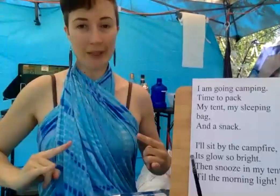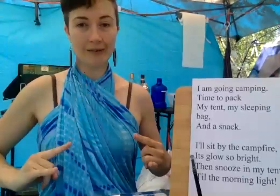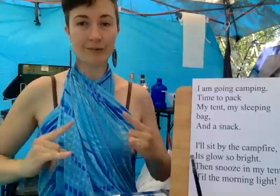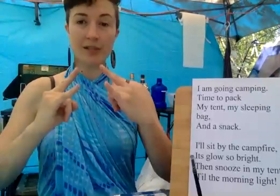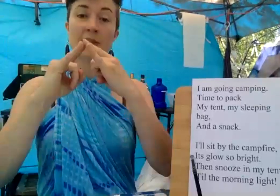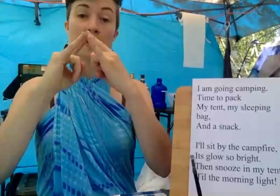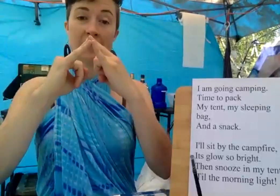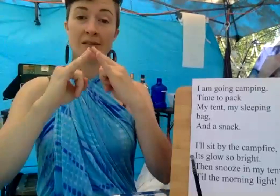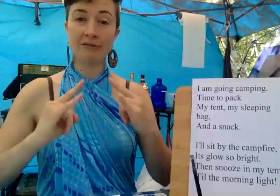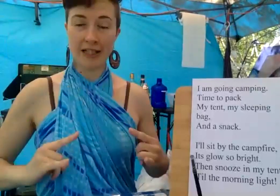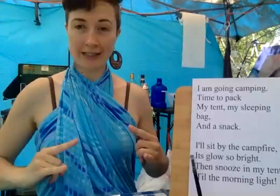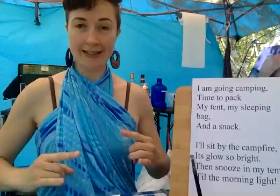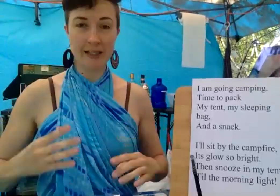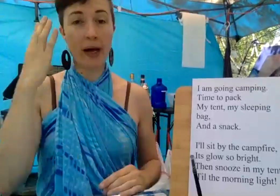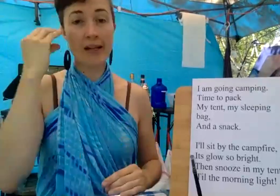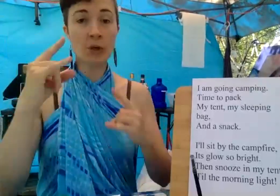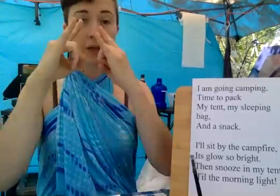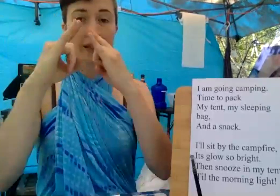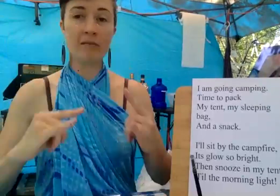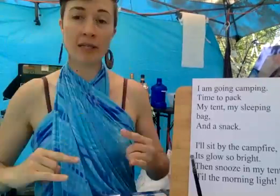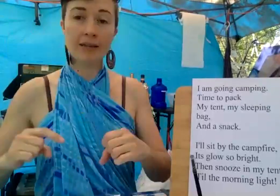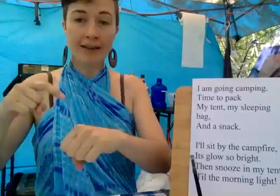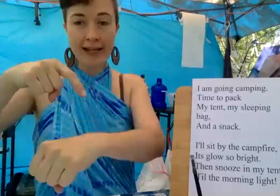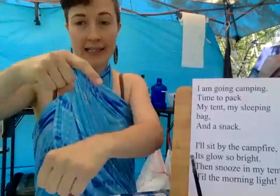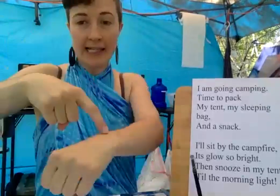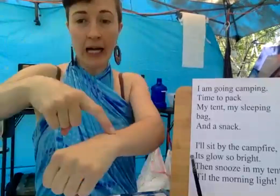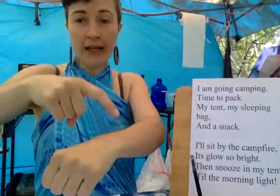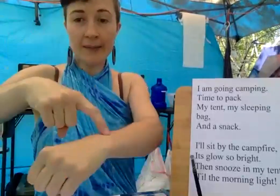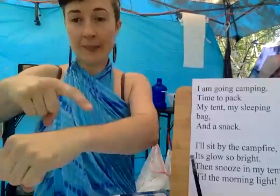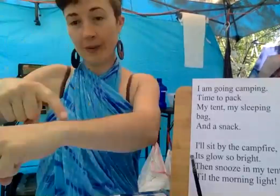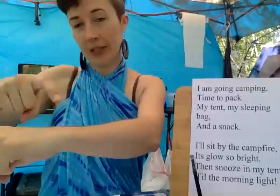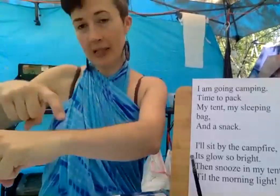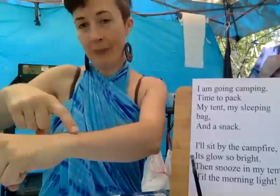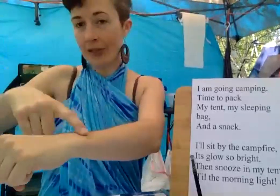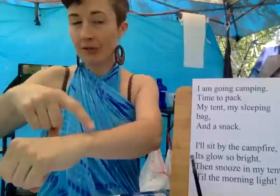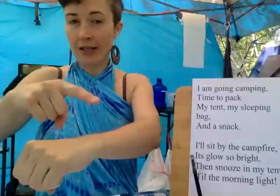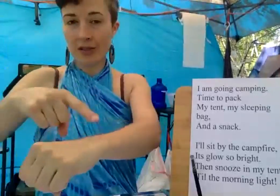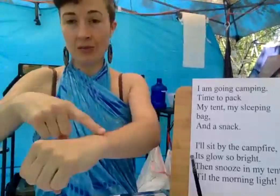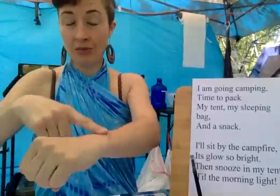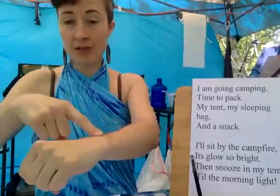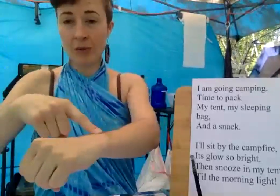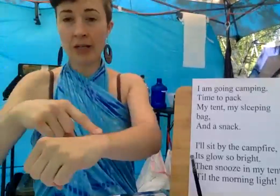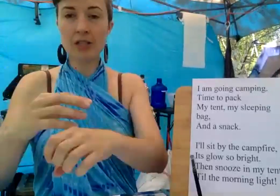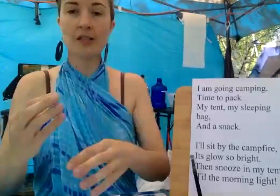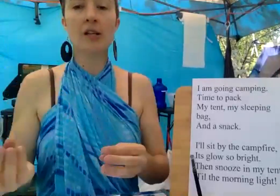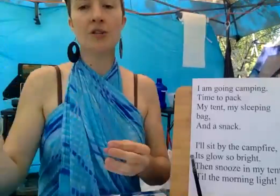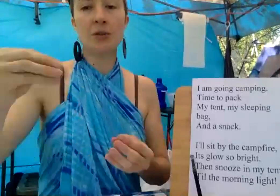Camping, which is also the sign for tent. So I am going camping. Time, like you're tapping an old-fashioned wristwatch. To